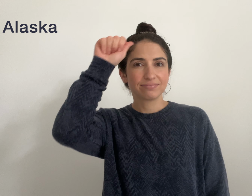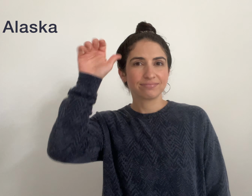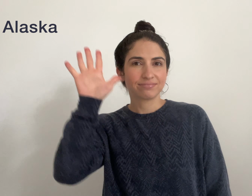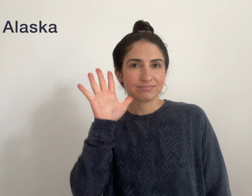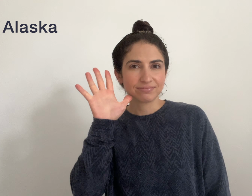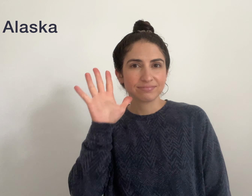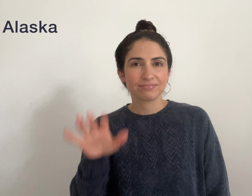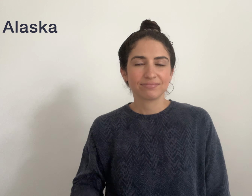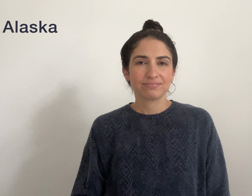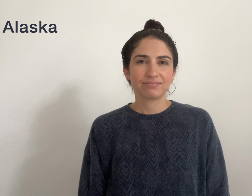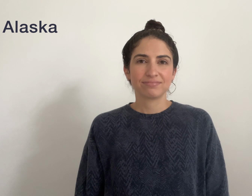Alaska,